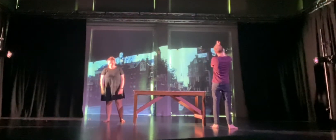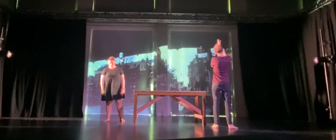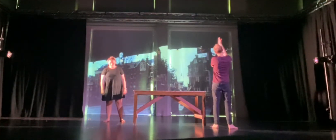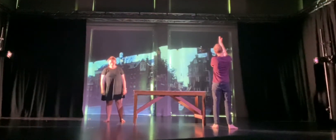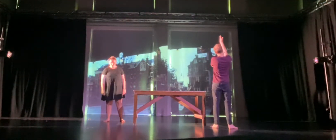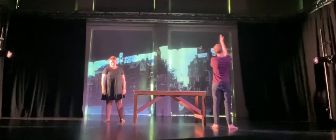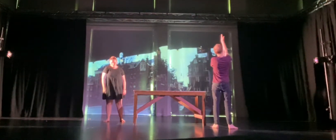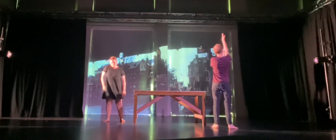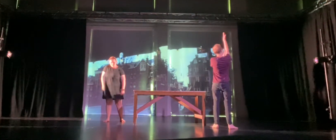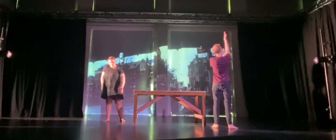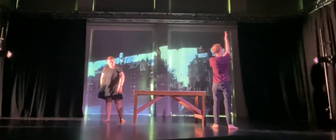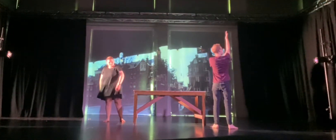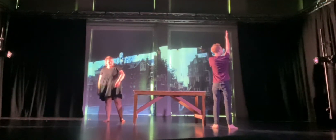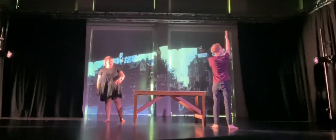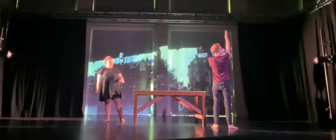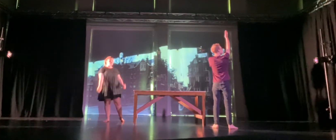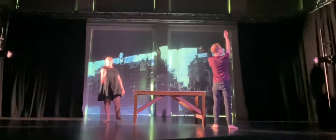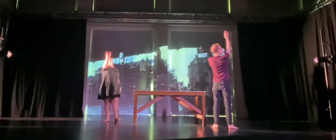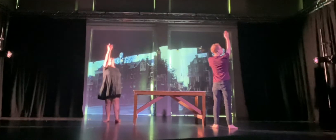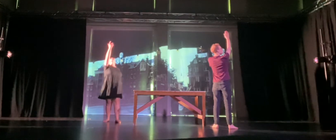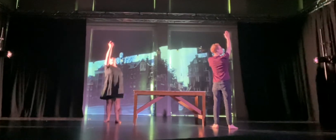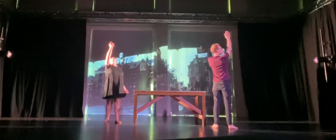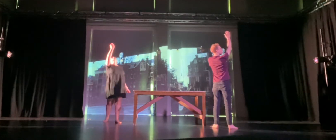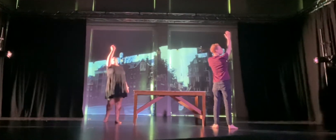little everyday actions.